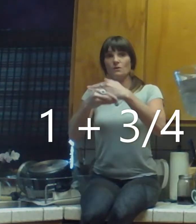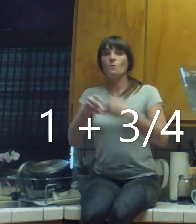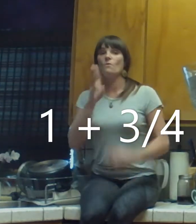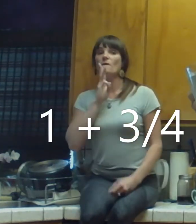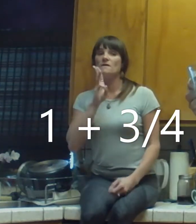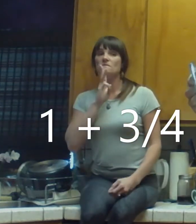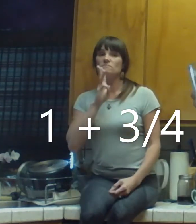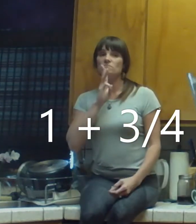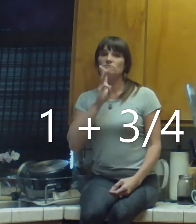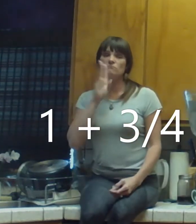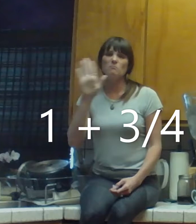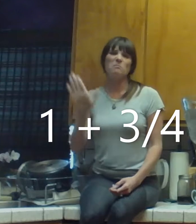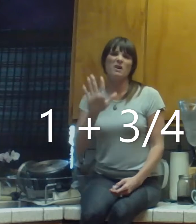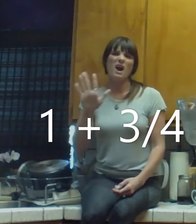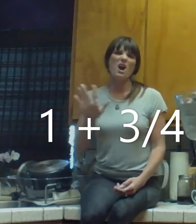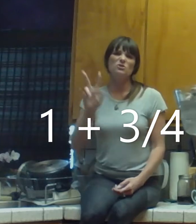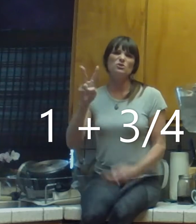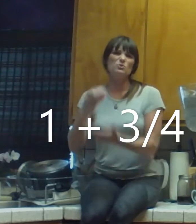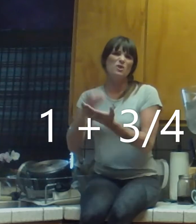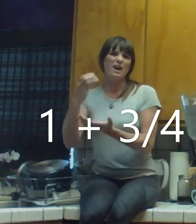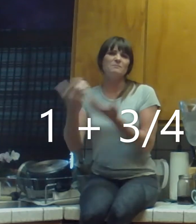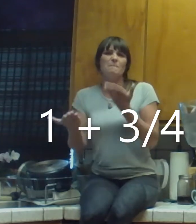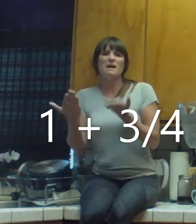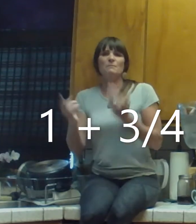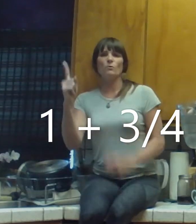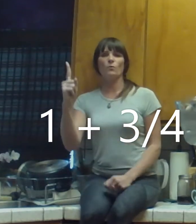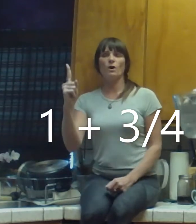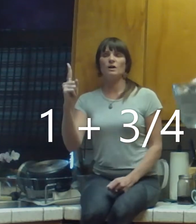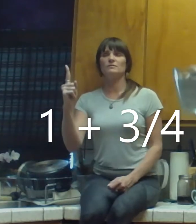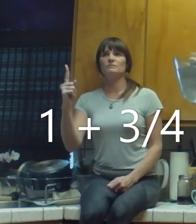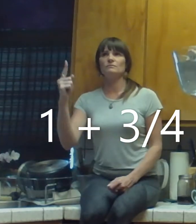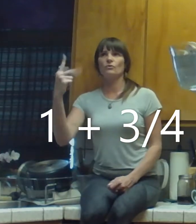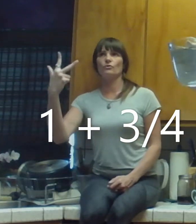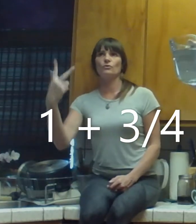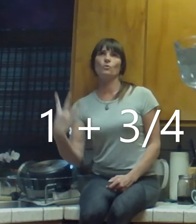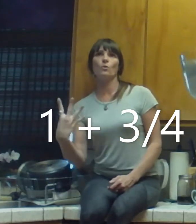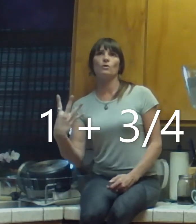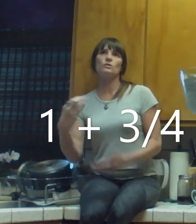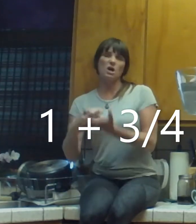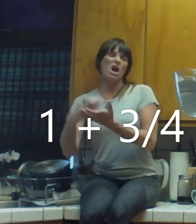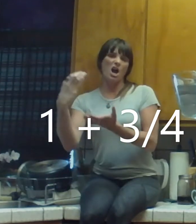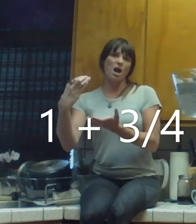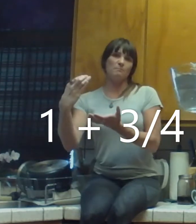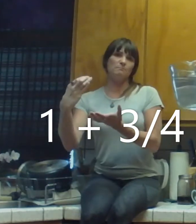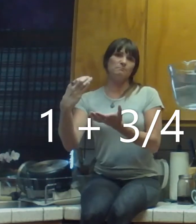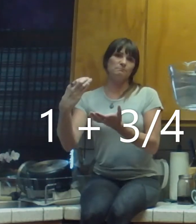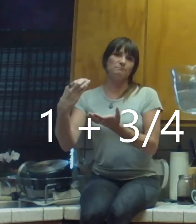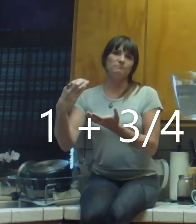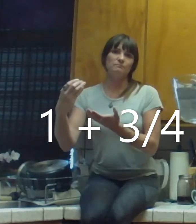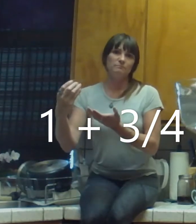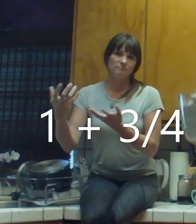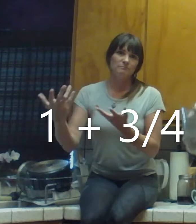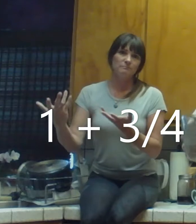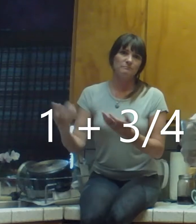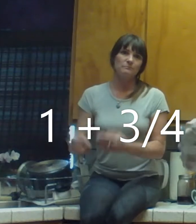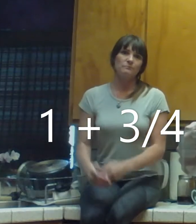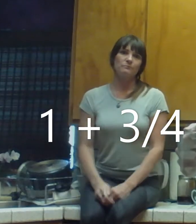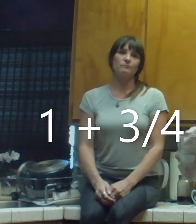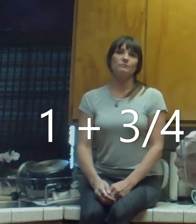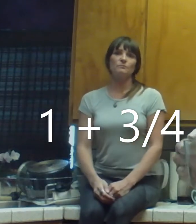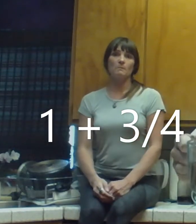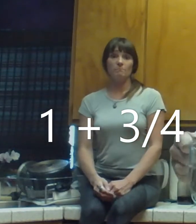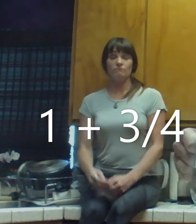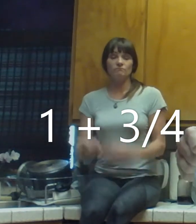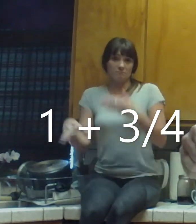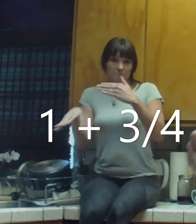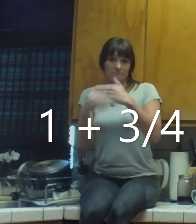have just under 2 cups, maybe 1 3/4 cup. Hard to tell because it's not marked, but that's what it is. So we're going to